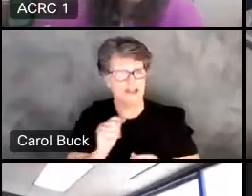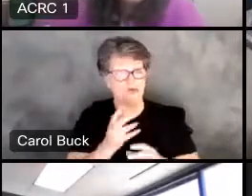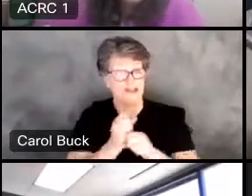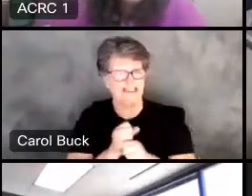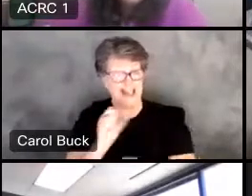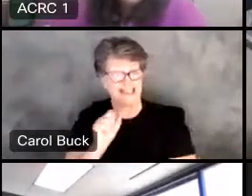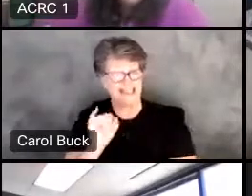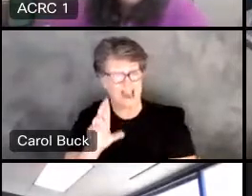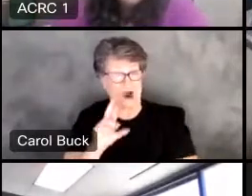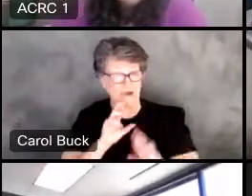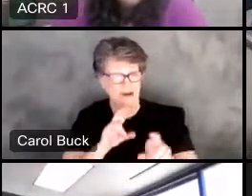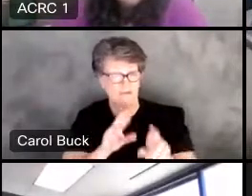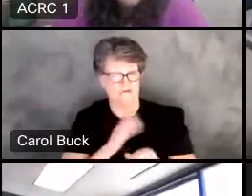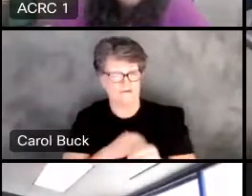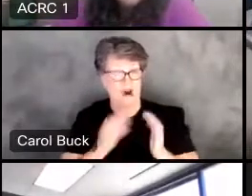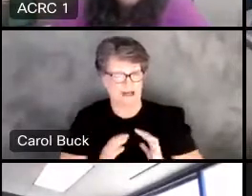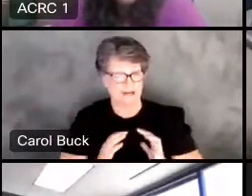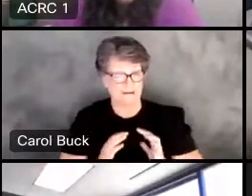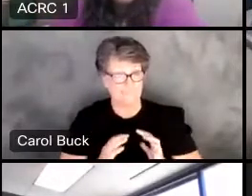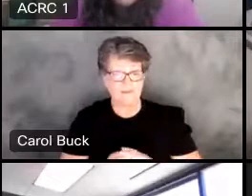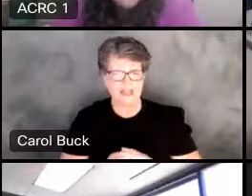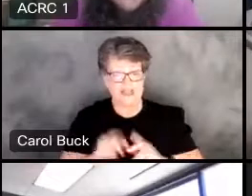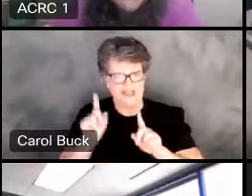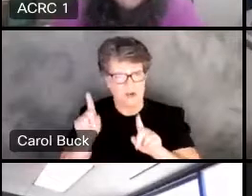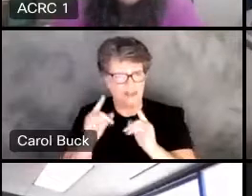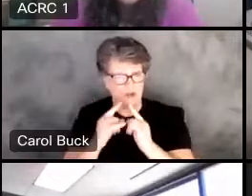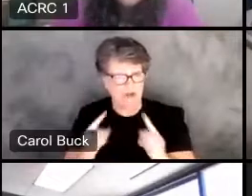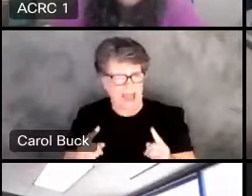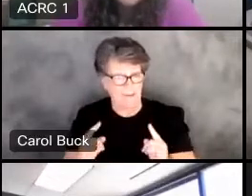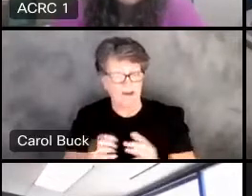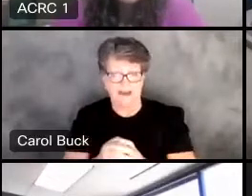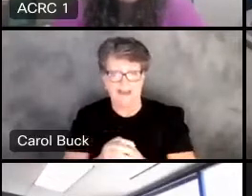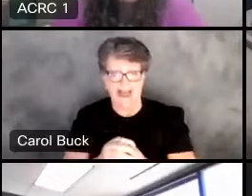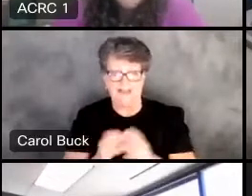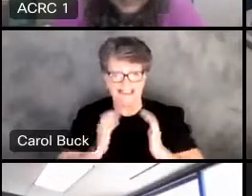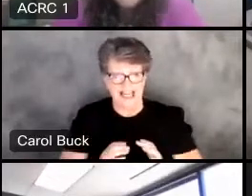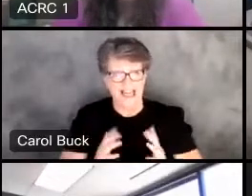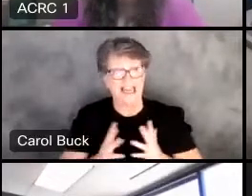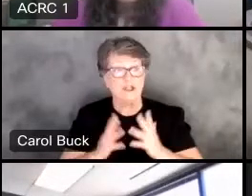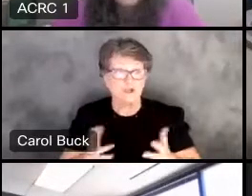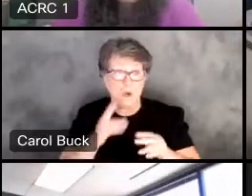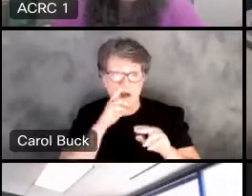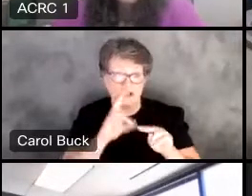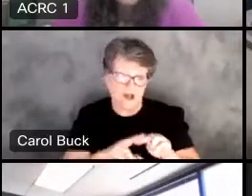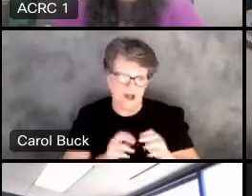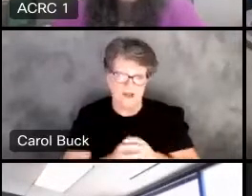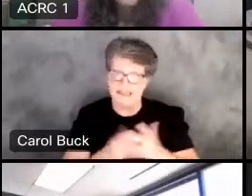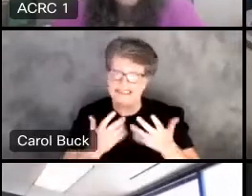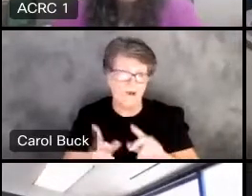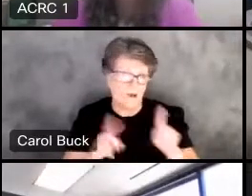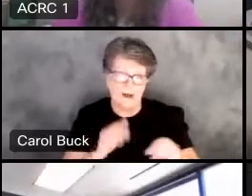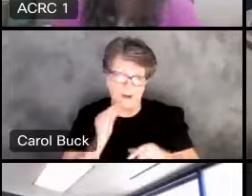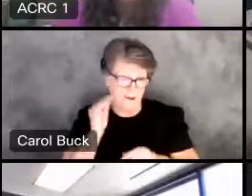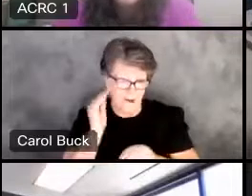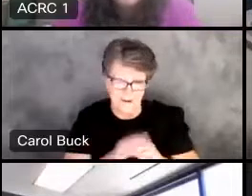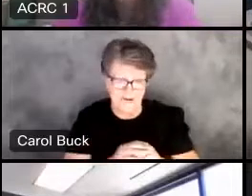SIR report for one of our clients that went to camp, and that this client had so much fun, didn't want to go home,